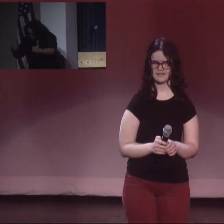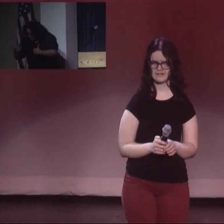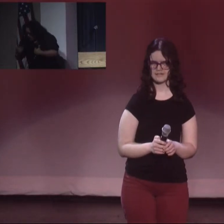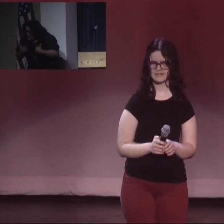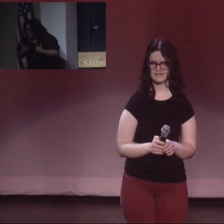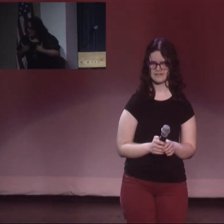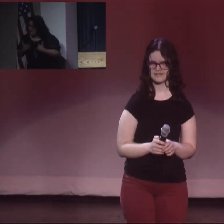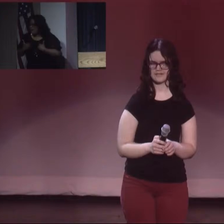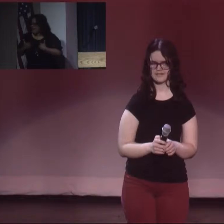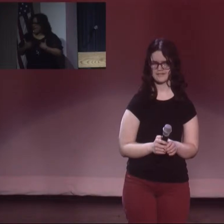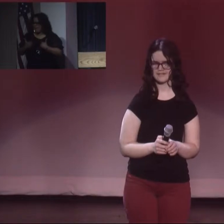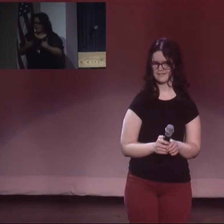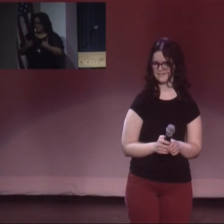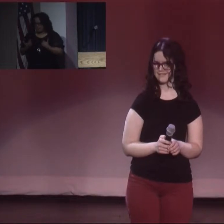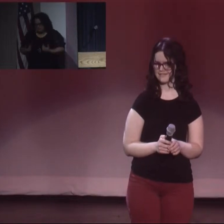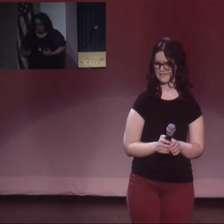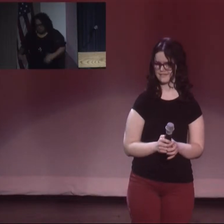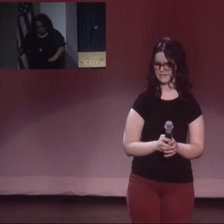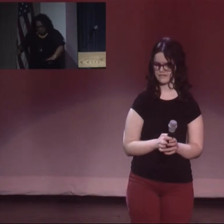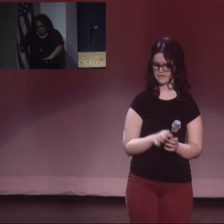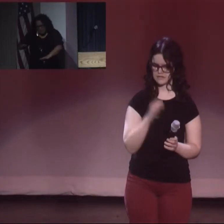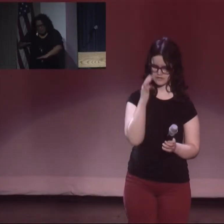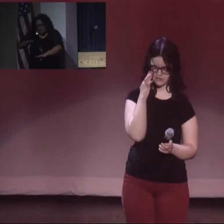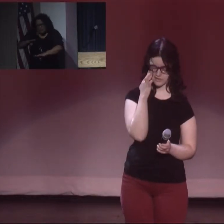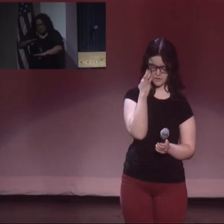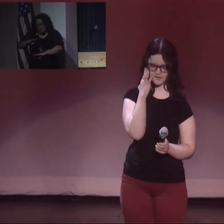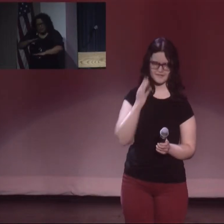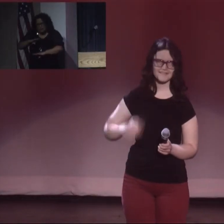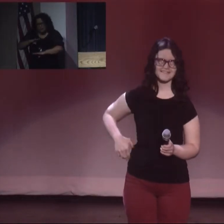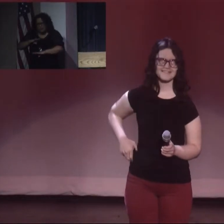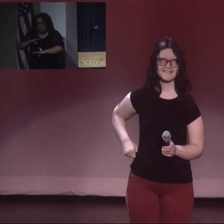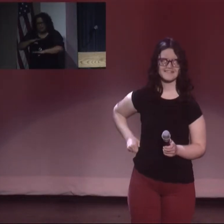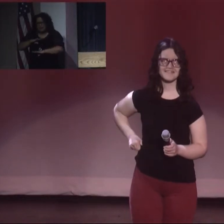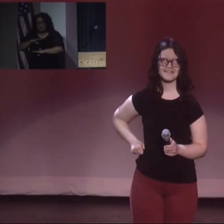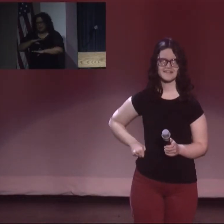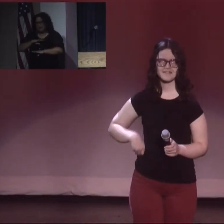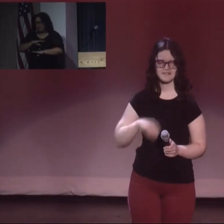and lost. Would it be